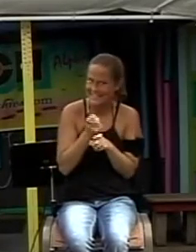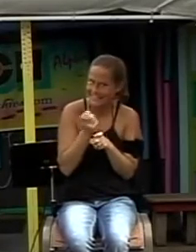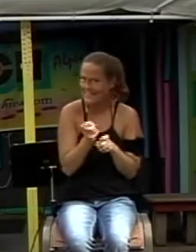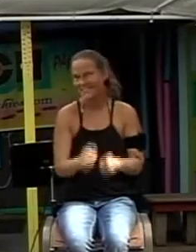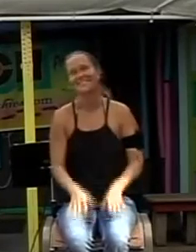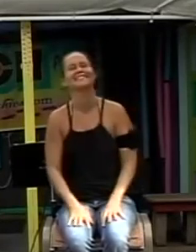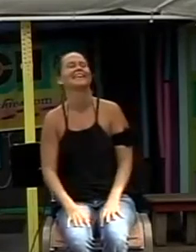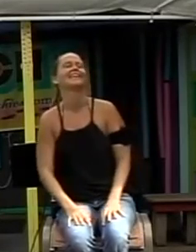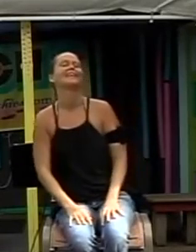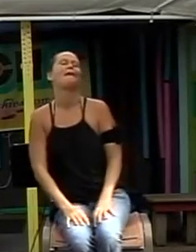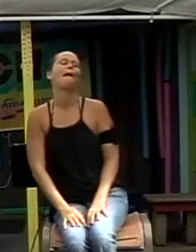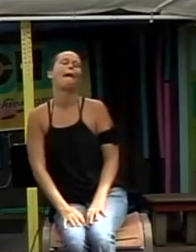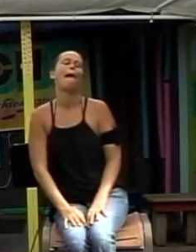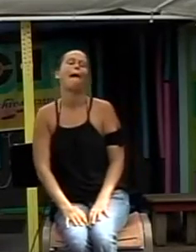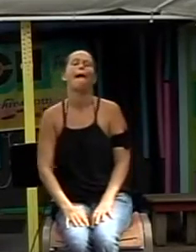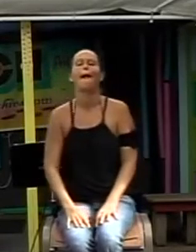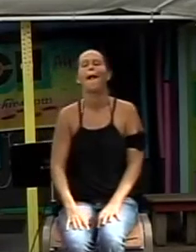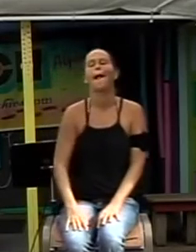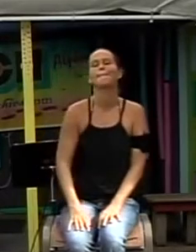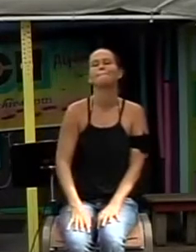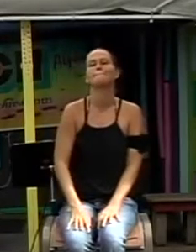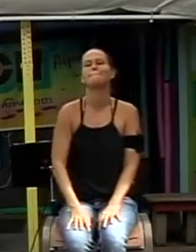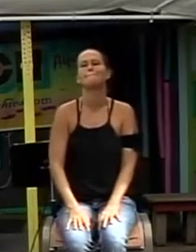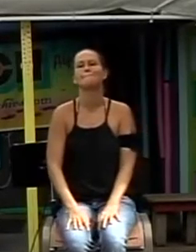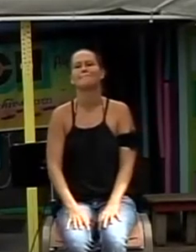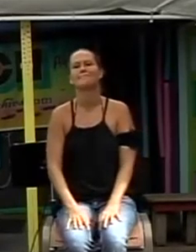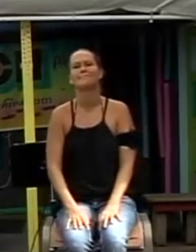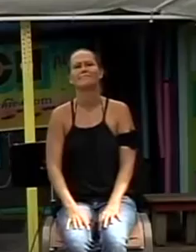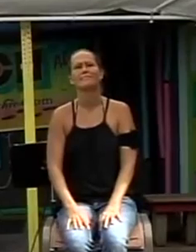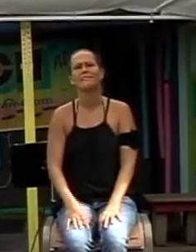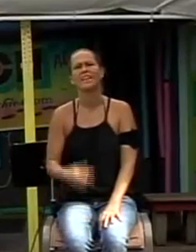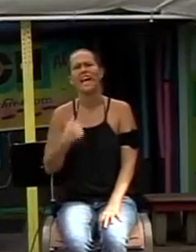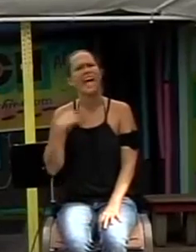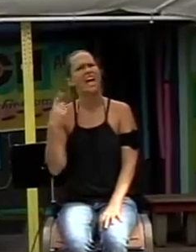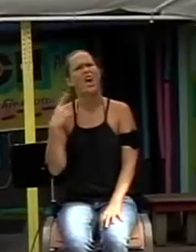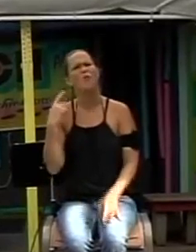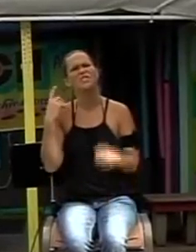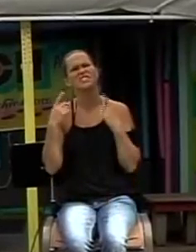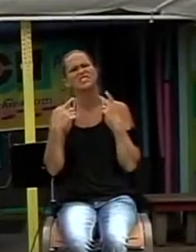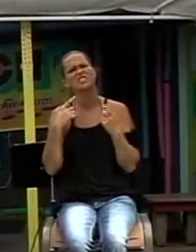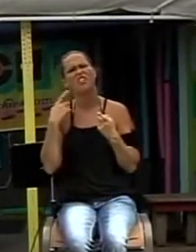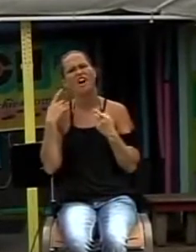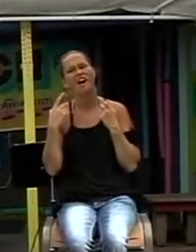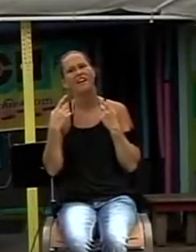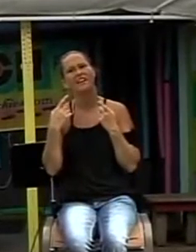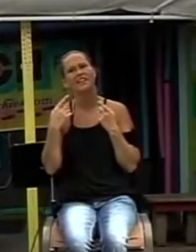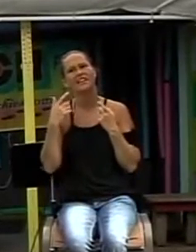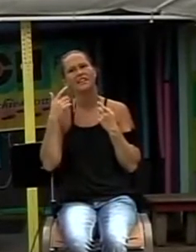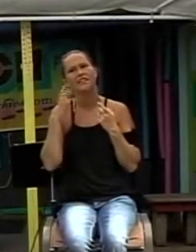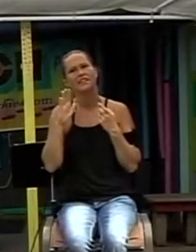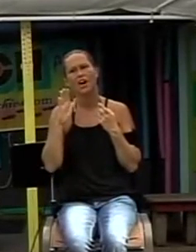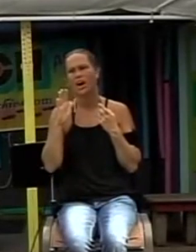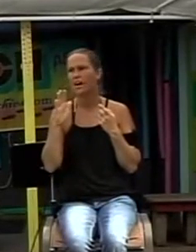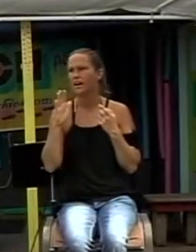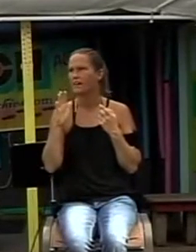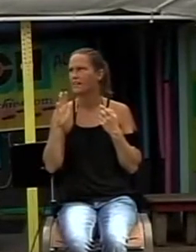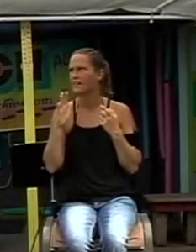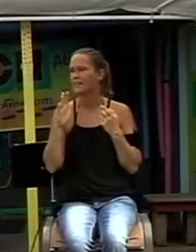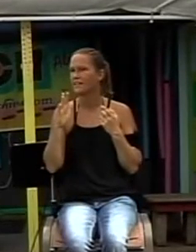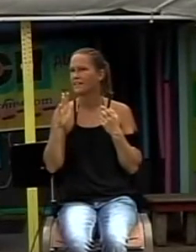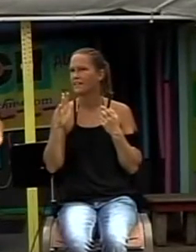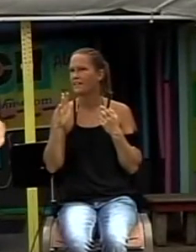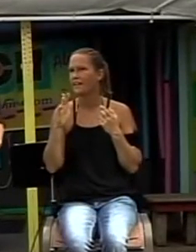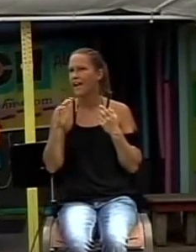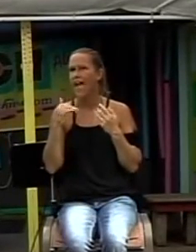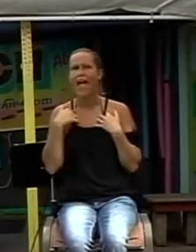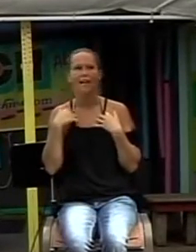thought that that God had a Plymouth. But Bob told me that all disciples